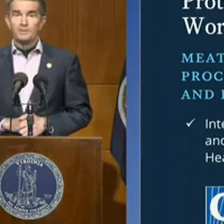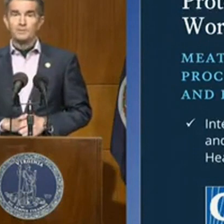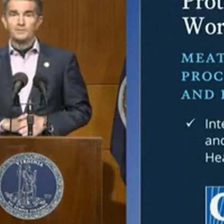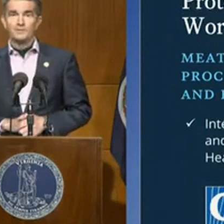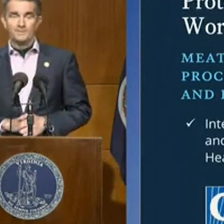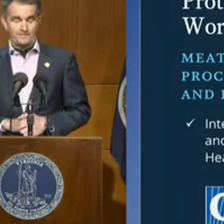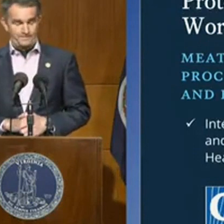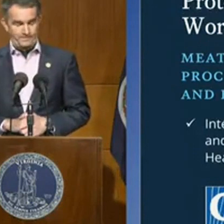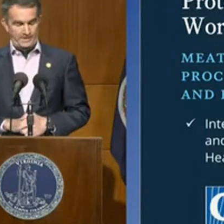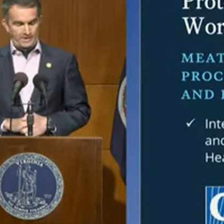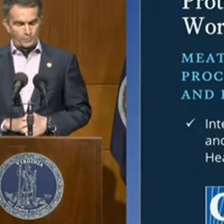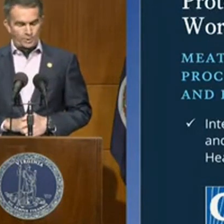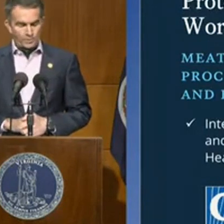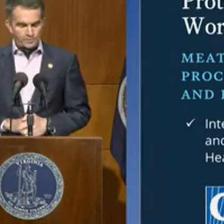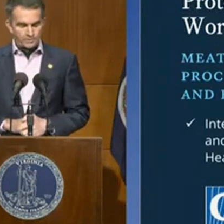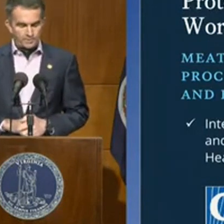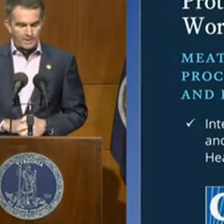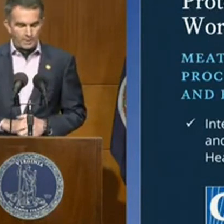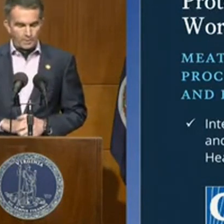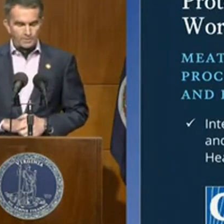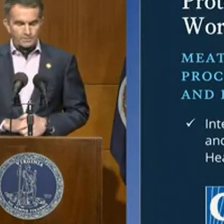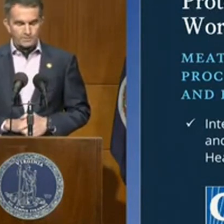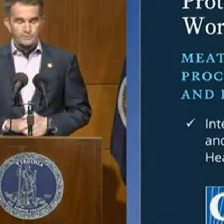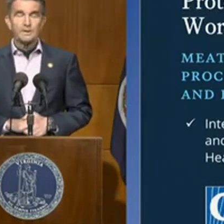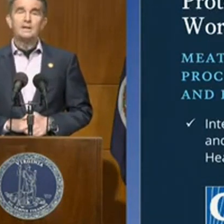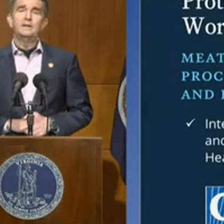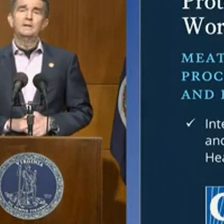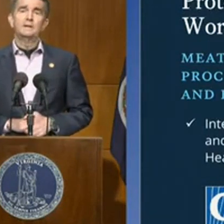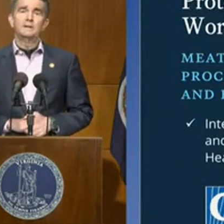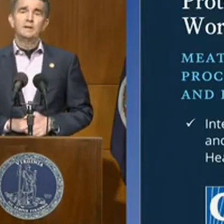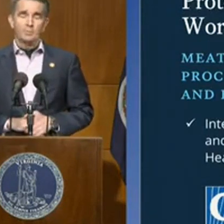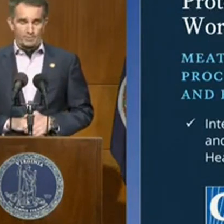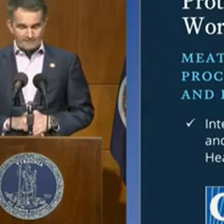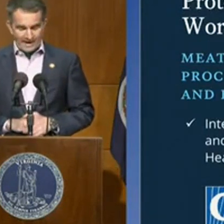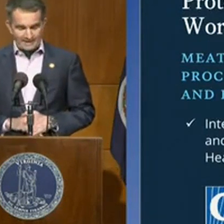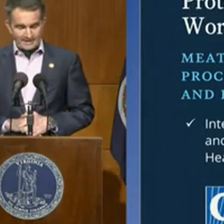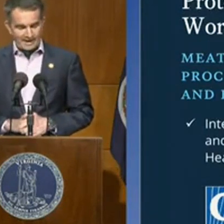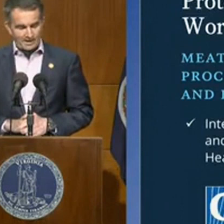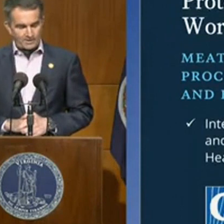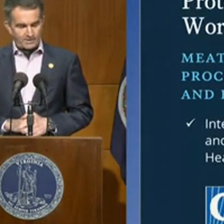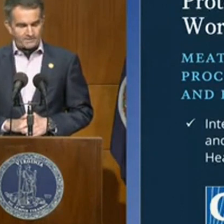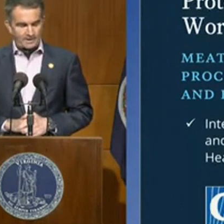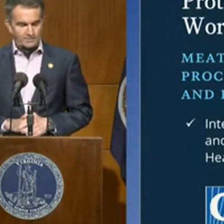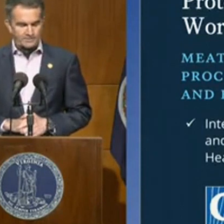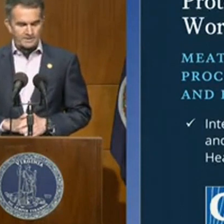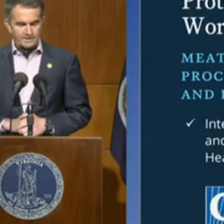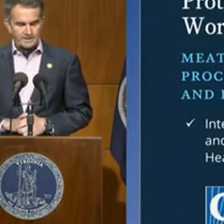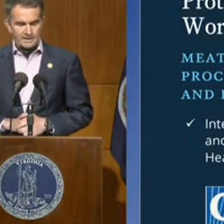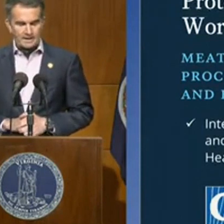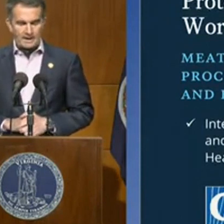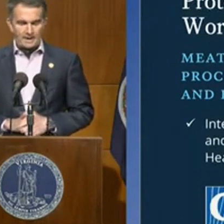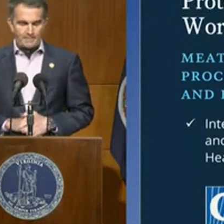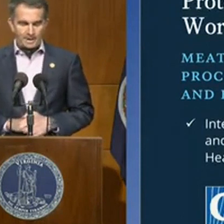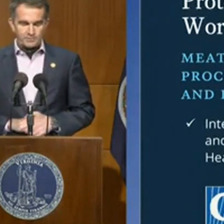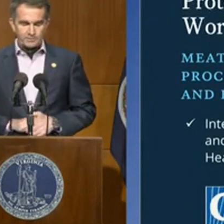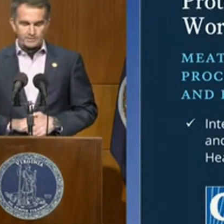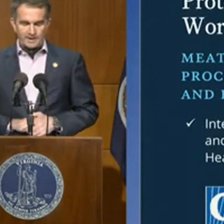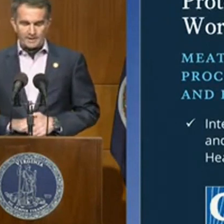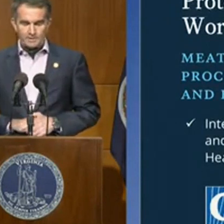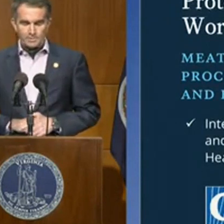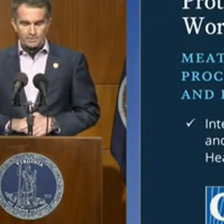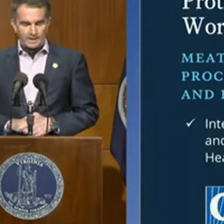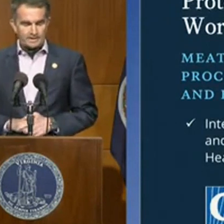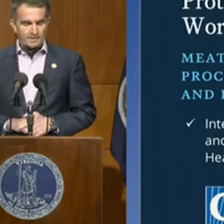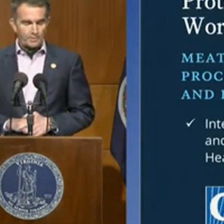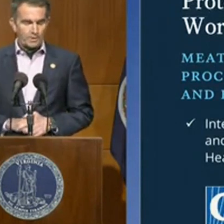mitigation measures. We will ensure that workers are screened, provided care if they are sick, and measures are